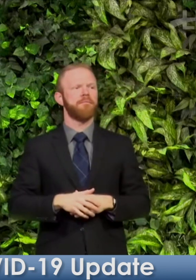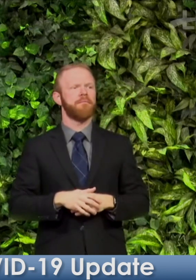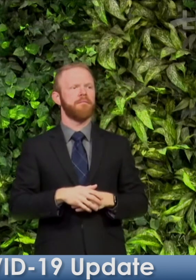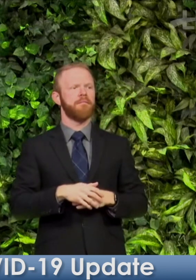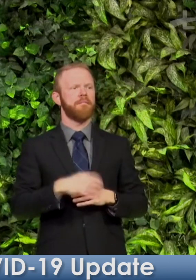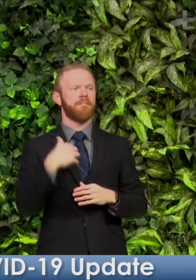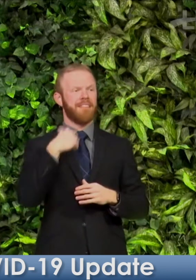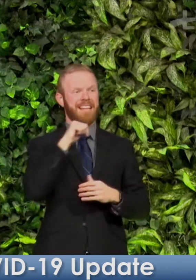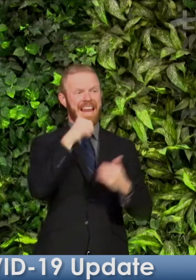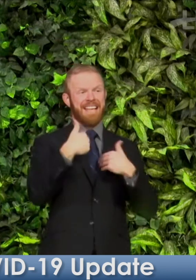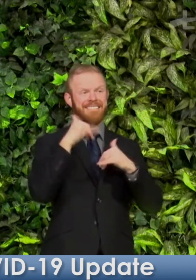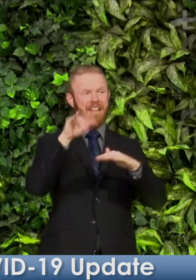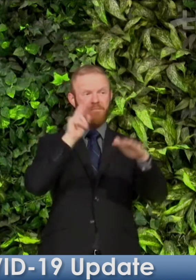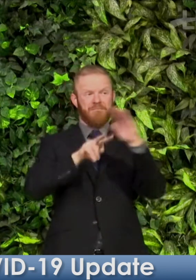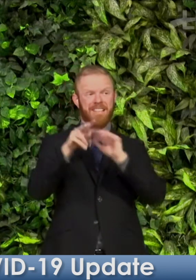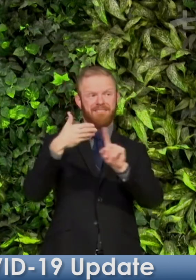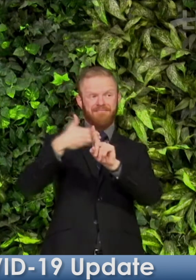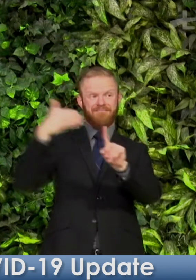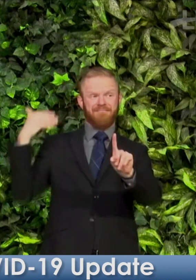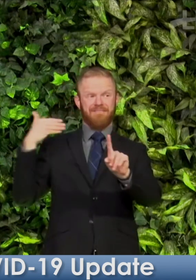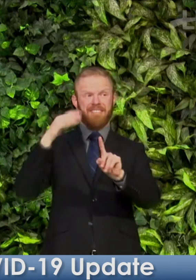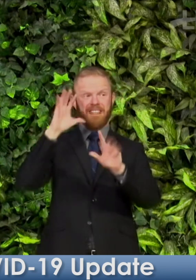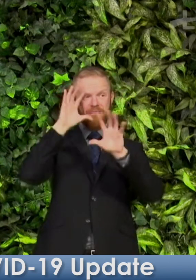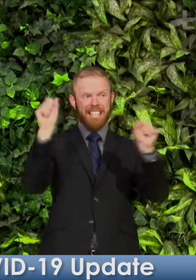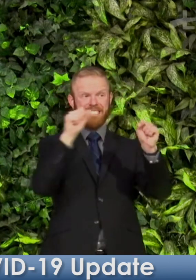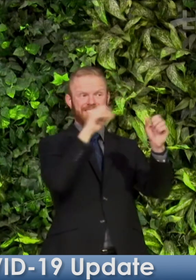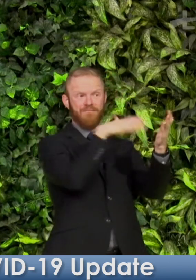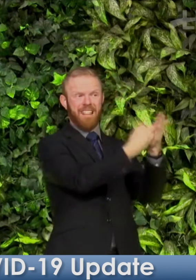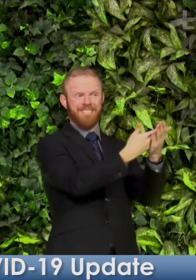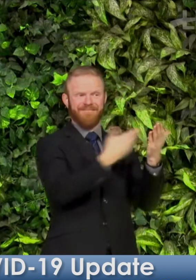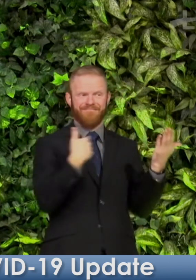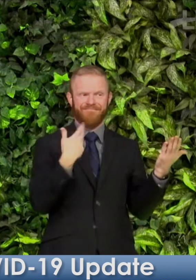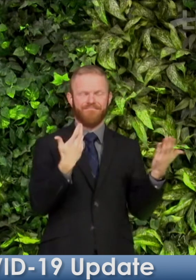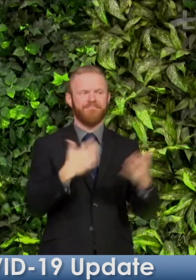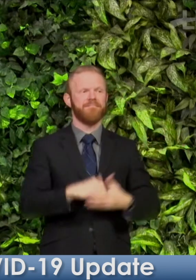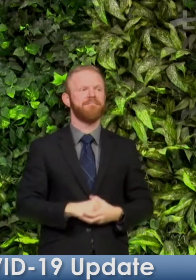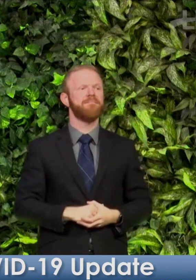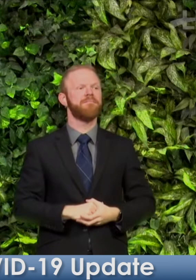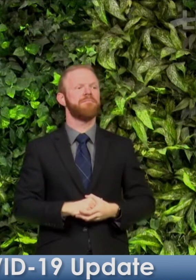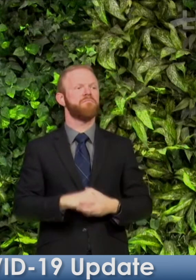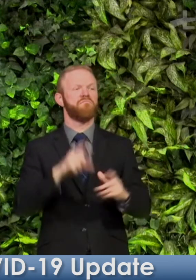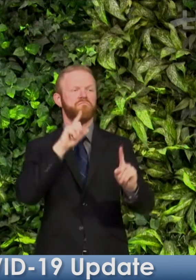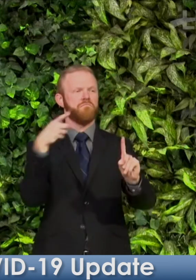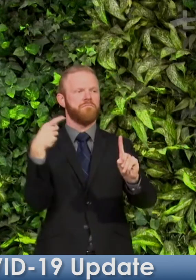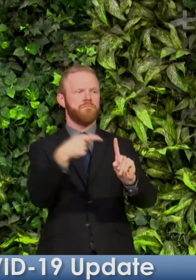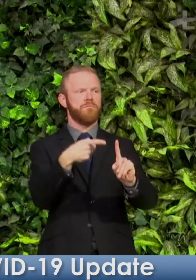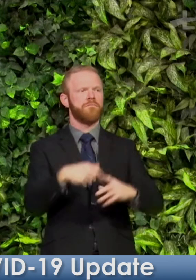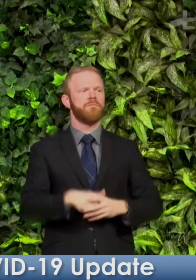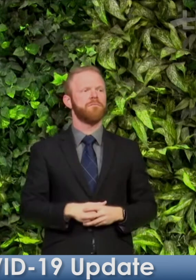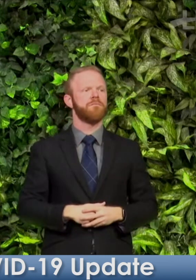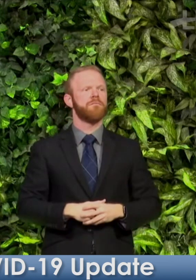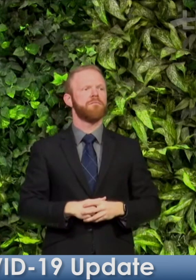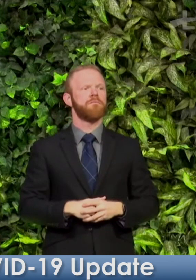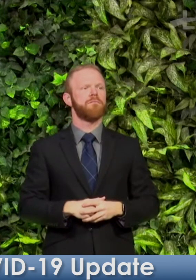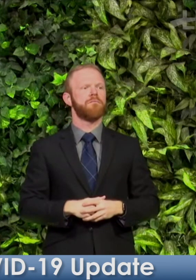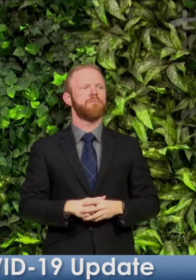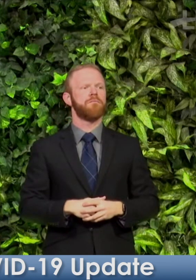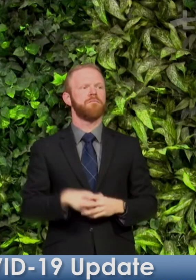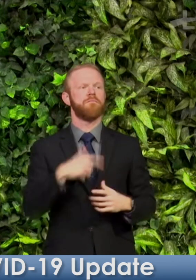bottom line is we built out a distribution system that's only limitation is